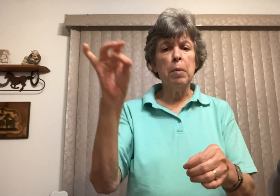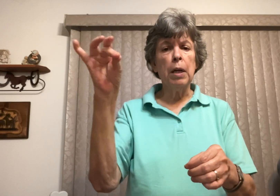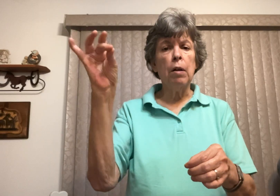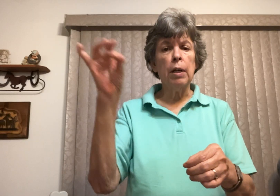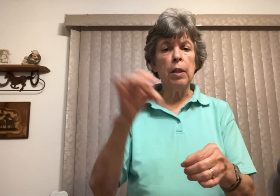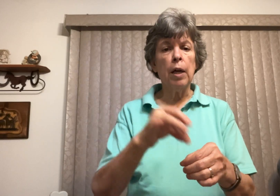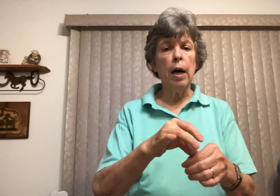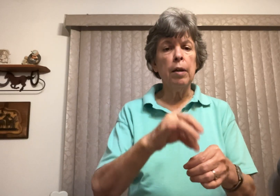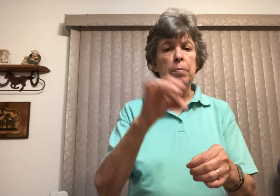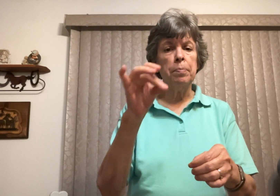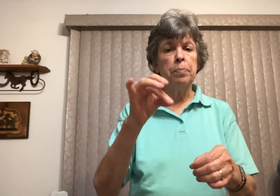out like that.